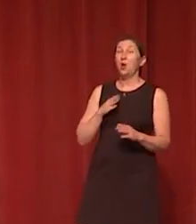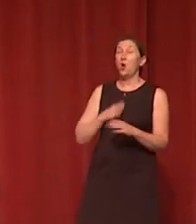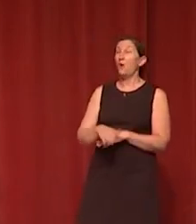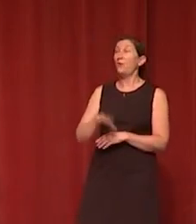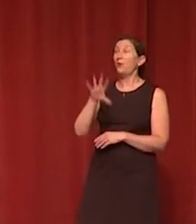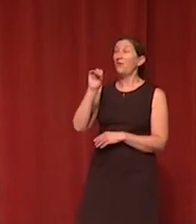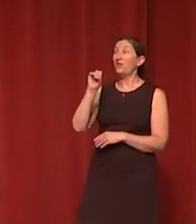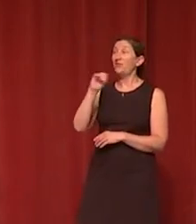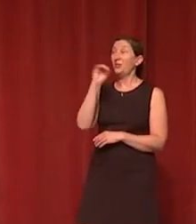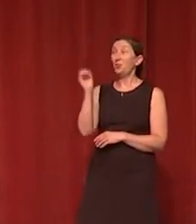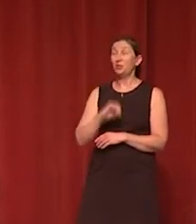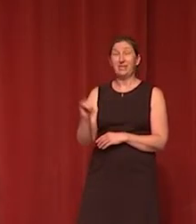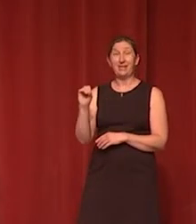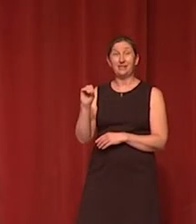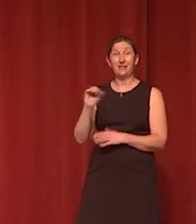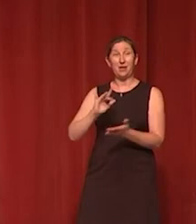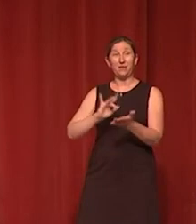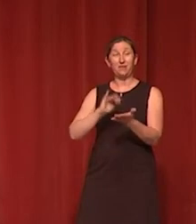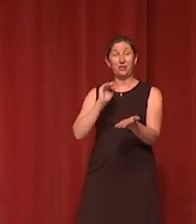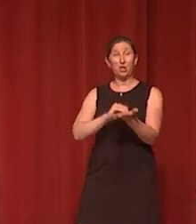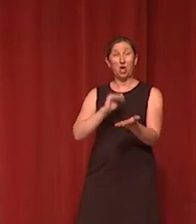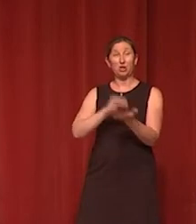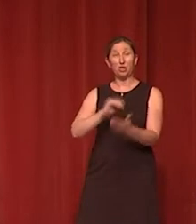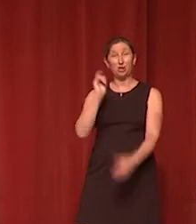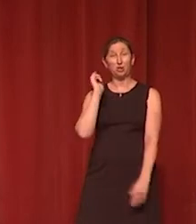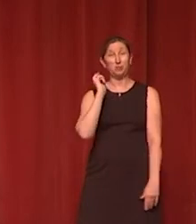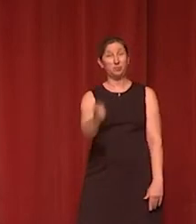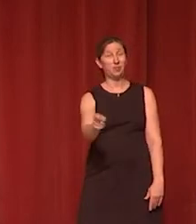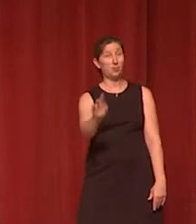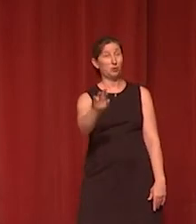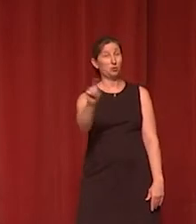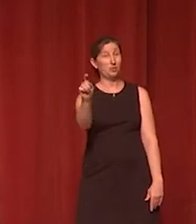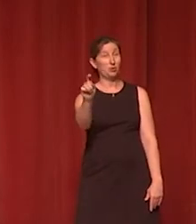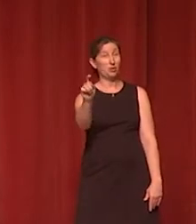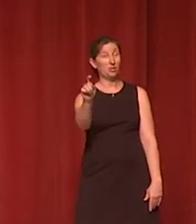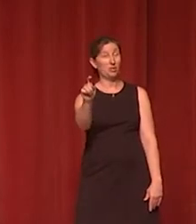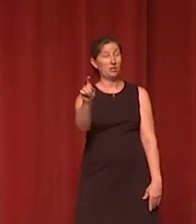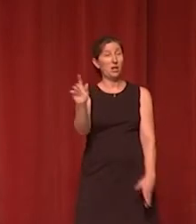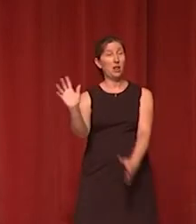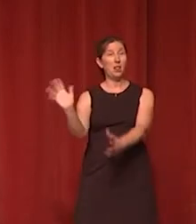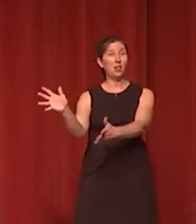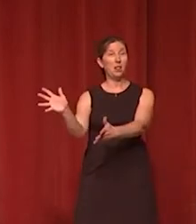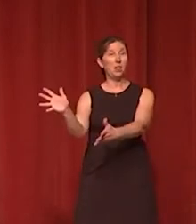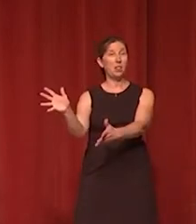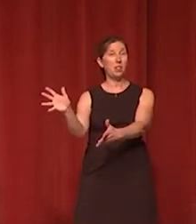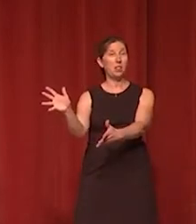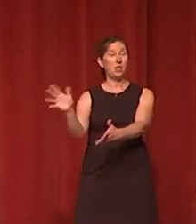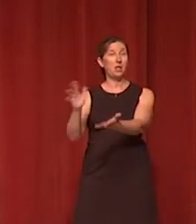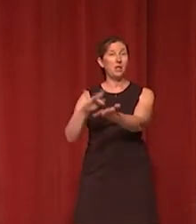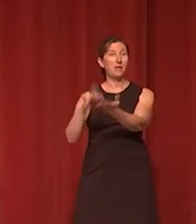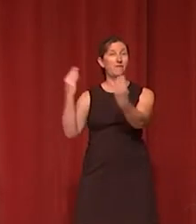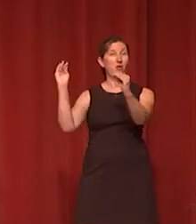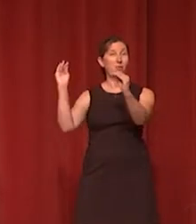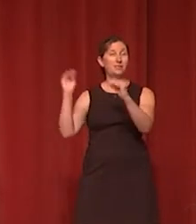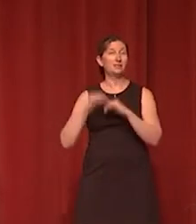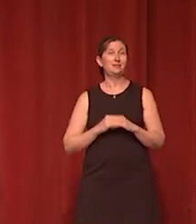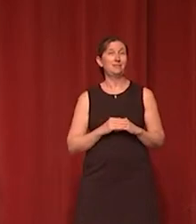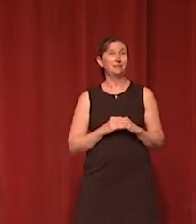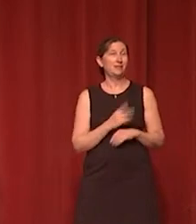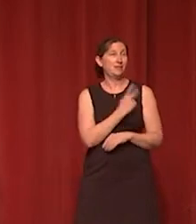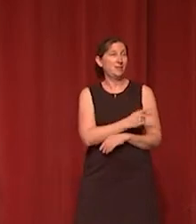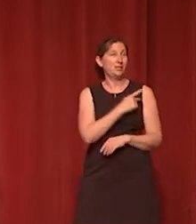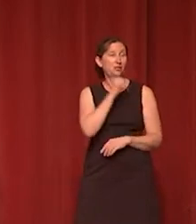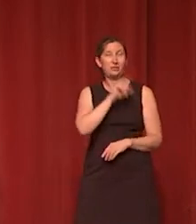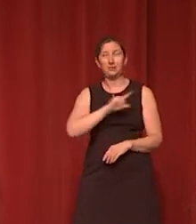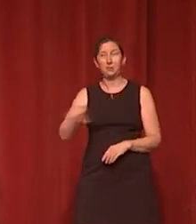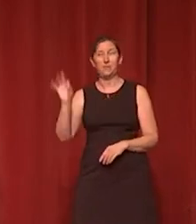And so as a statistic, you know, you could see that when physicians are working with patients and they prescribe a therapy,